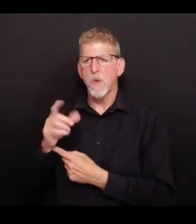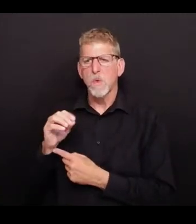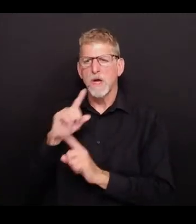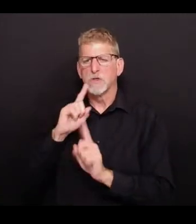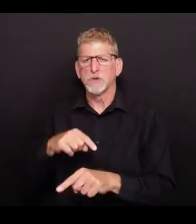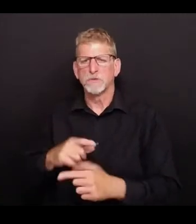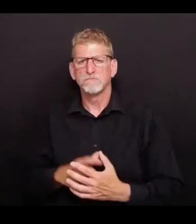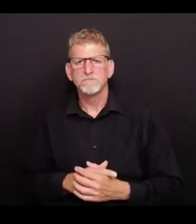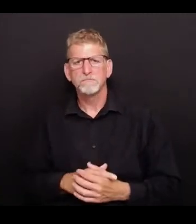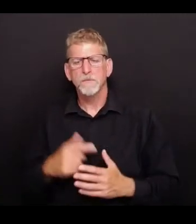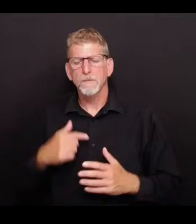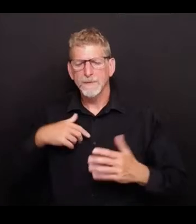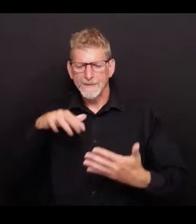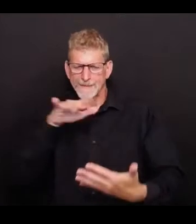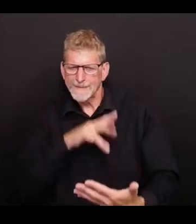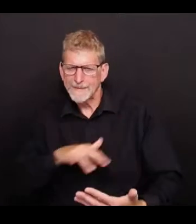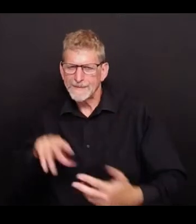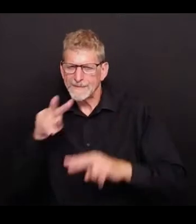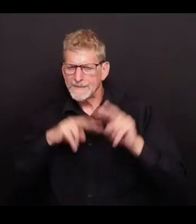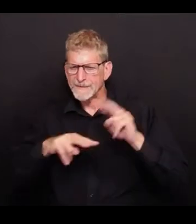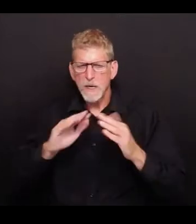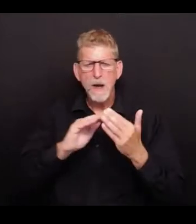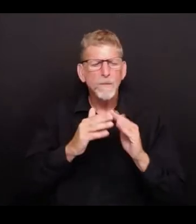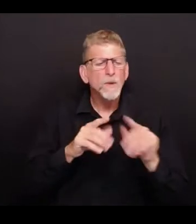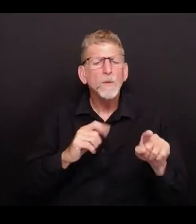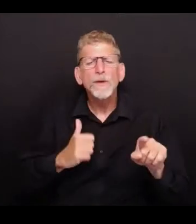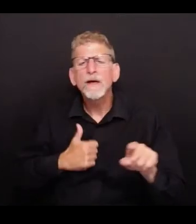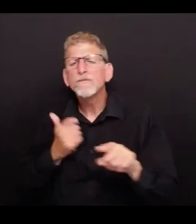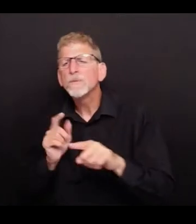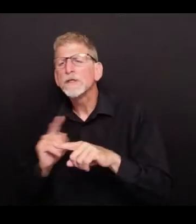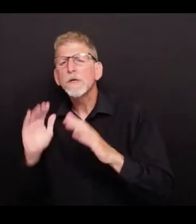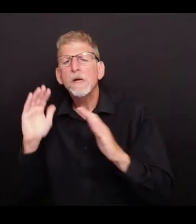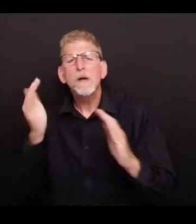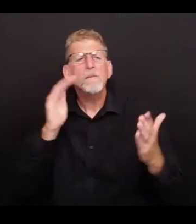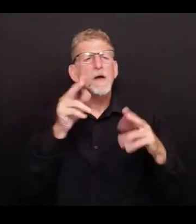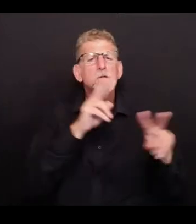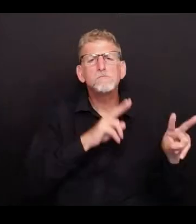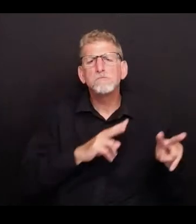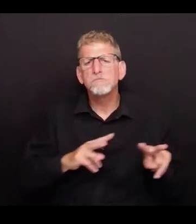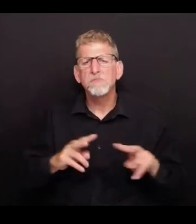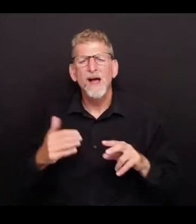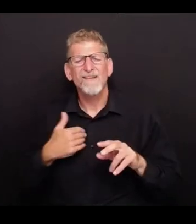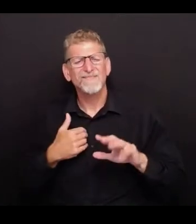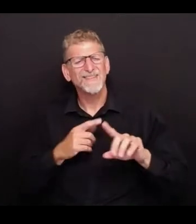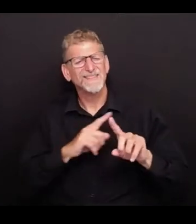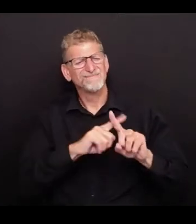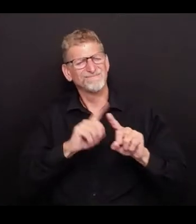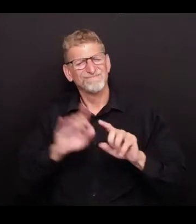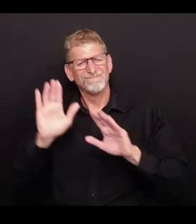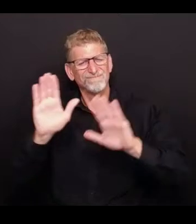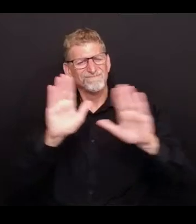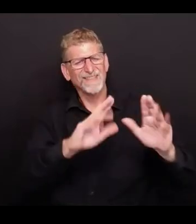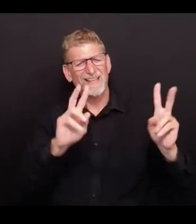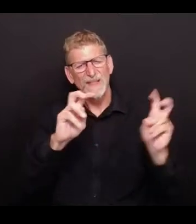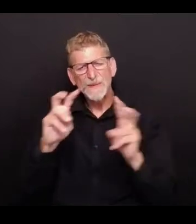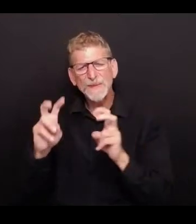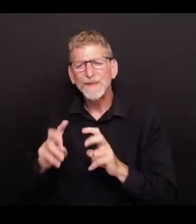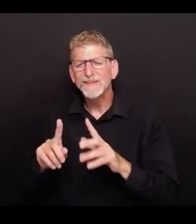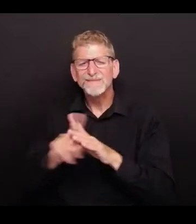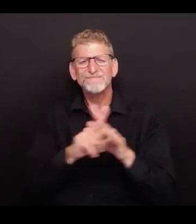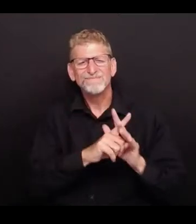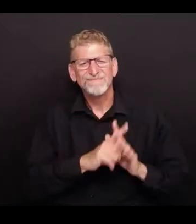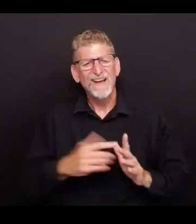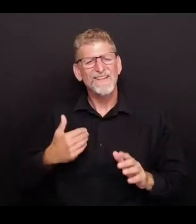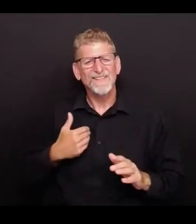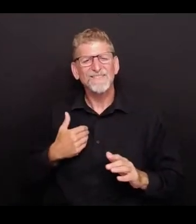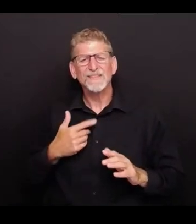Yeah, sure, Chris. So looking at different communities, there's different issues that